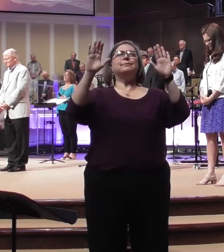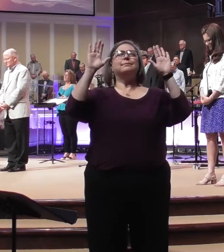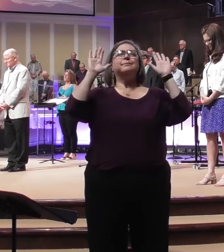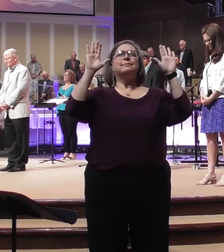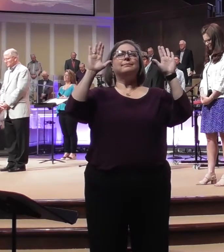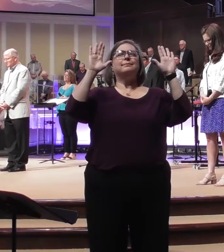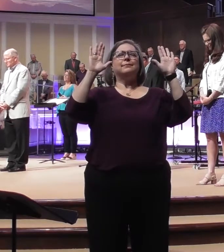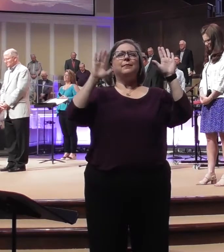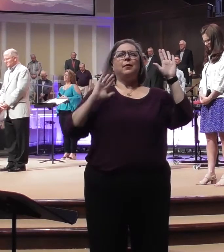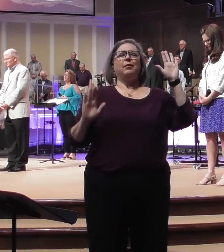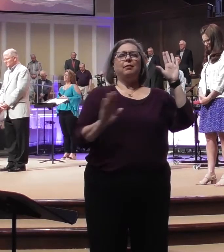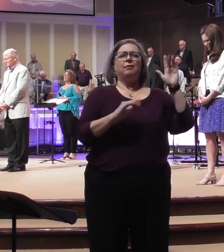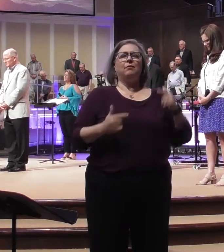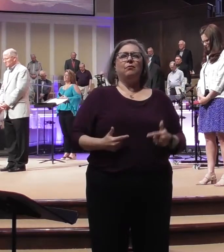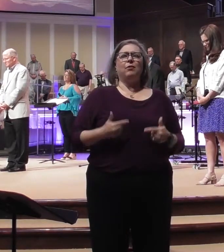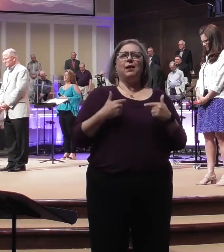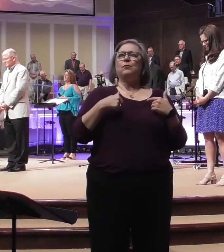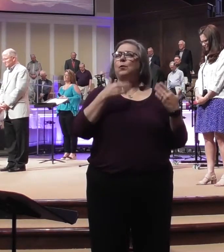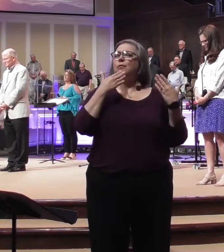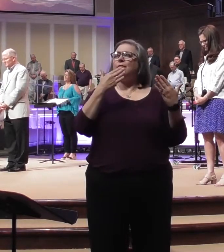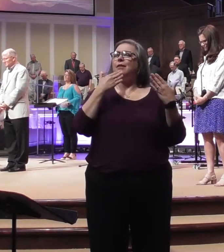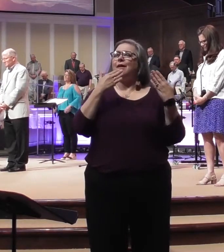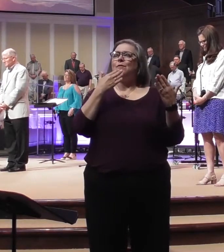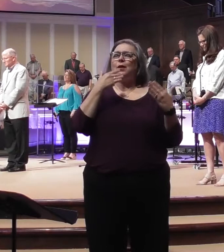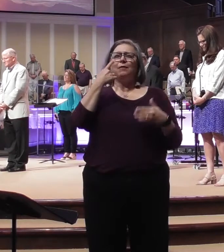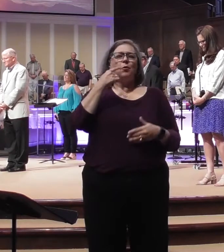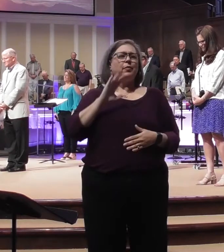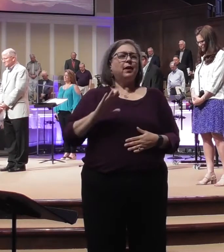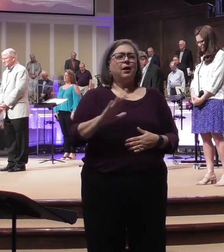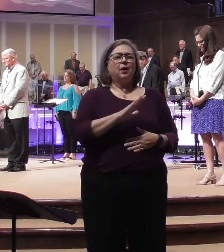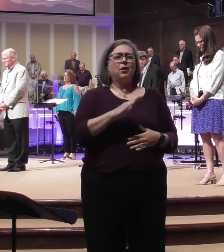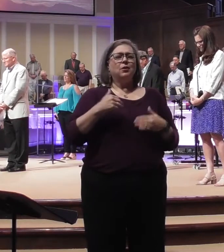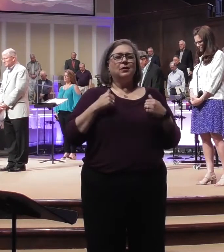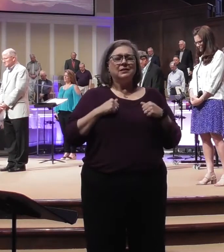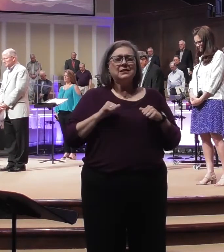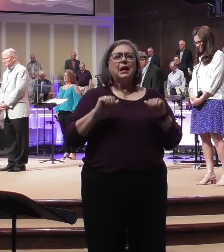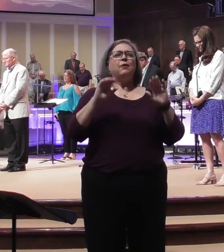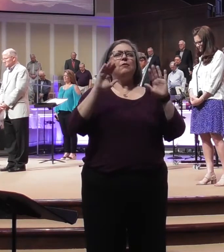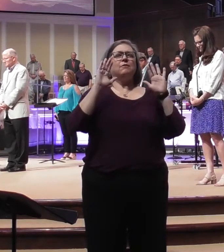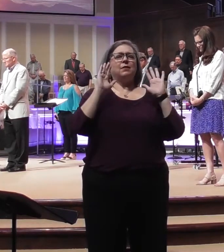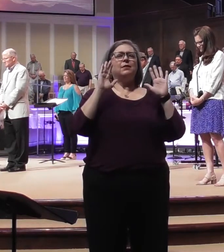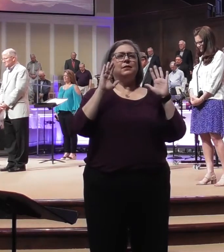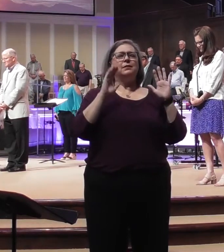And we're thankful. We're thankful for their sacrifice. We're thankful